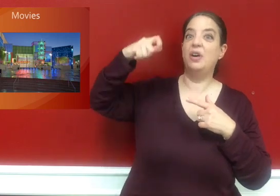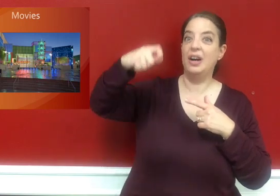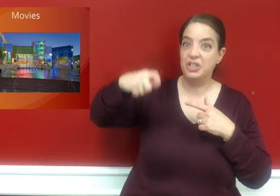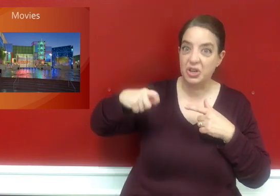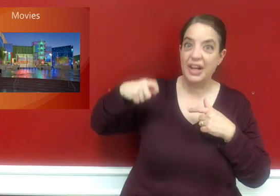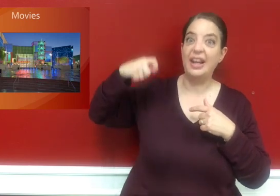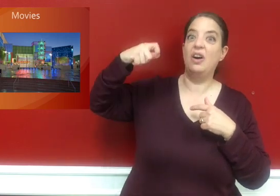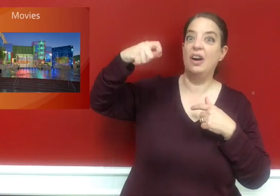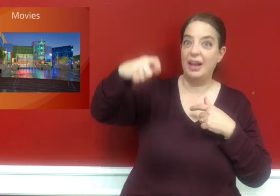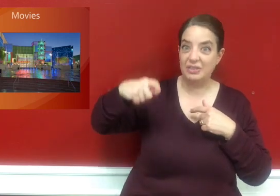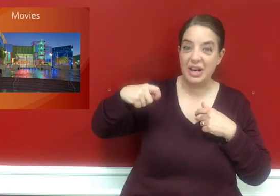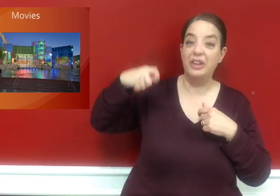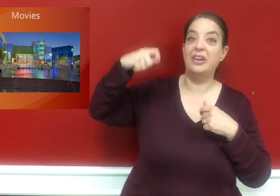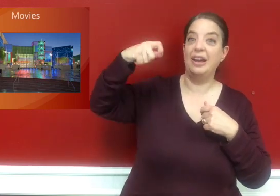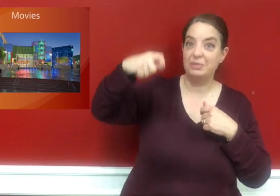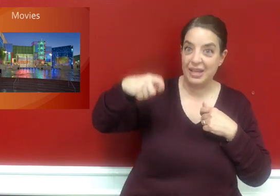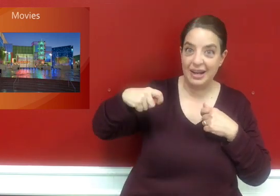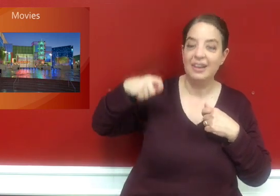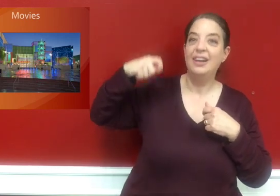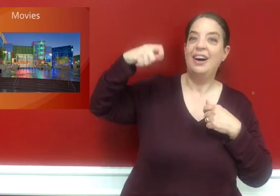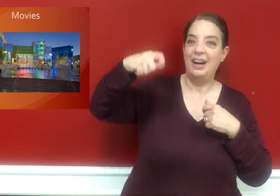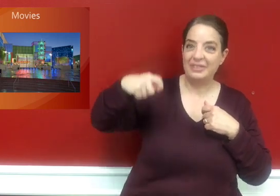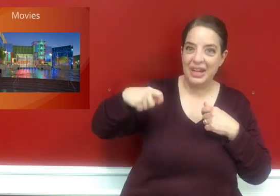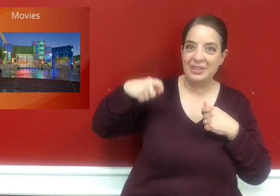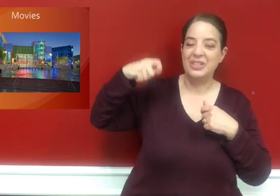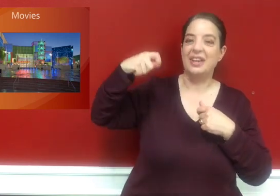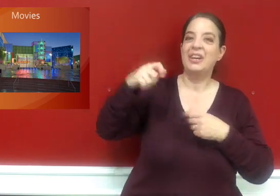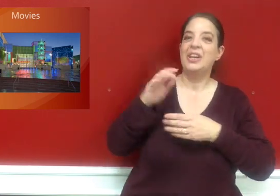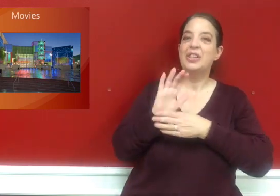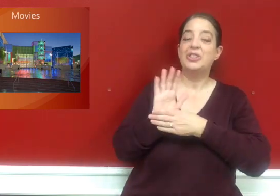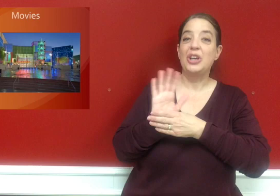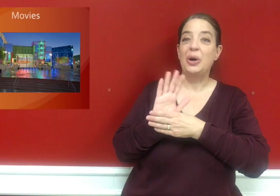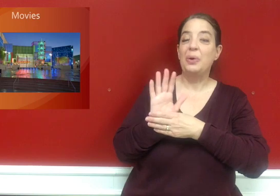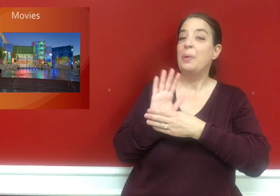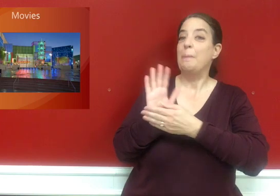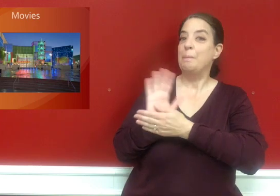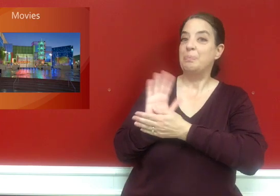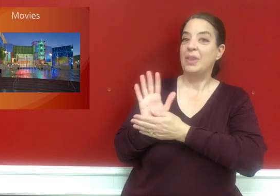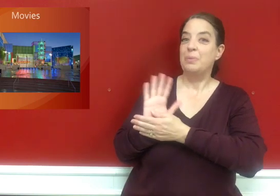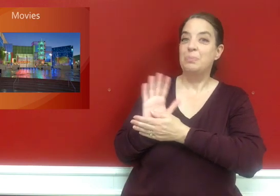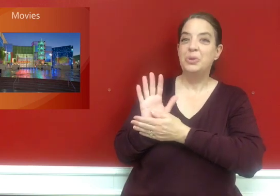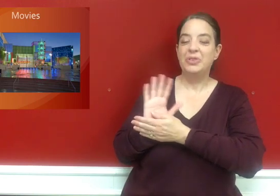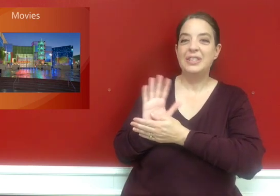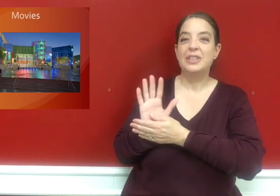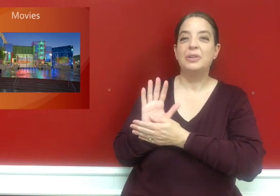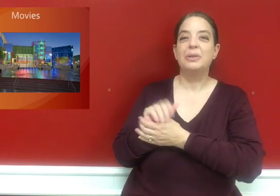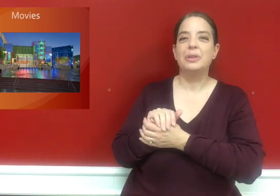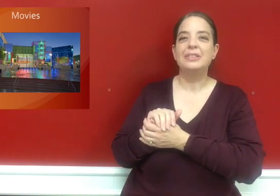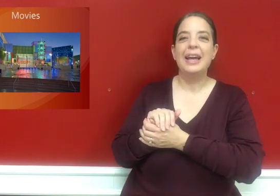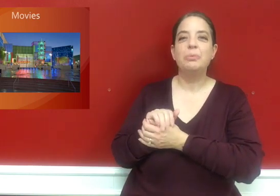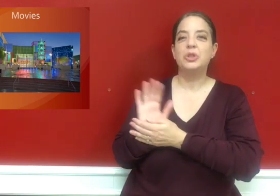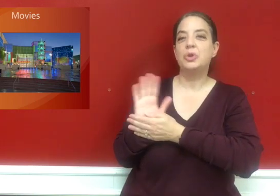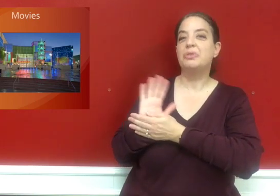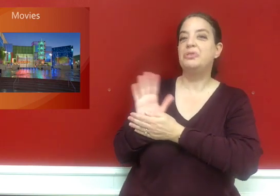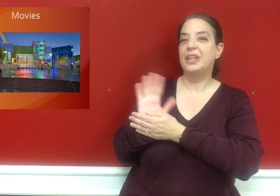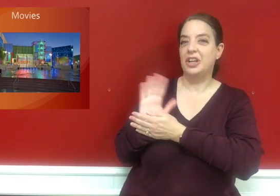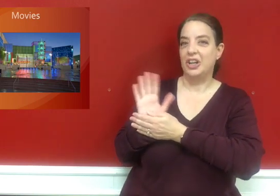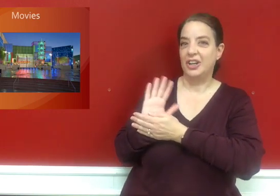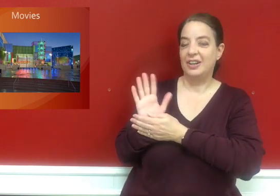hard you crank, how tired your hand was getting, all of that other stuff. So movies, the light would sort of flicker, and